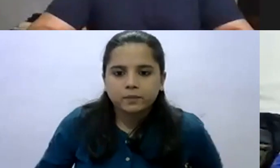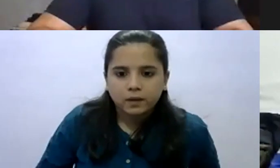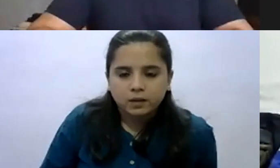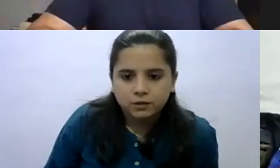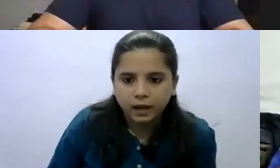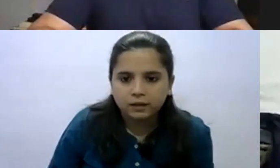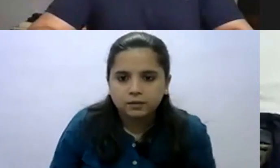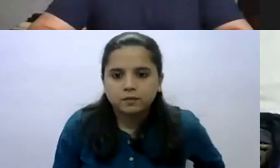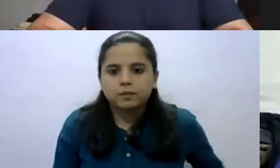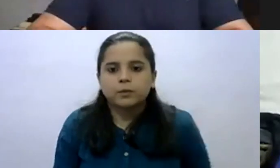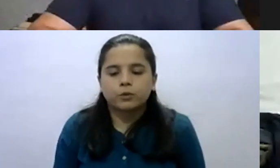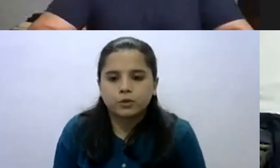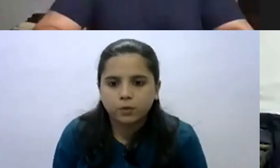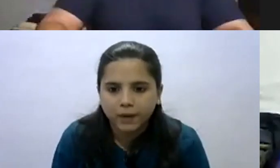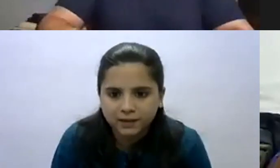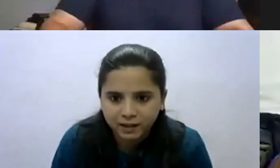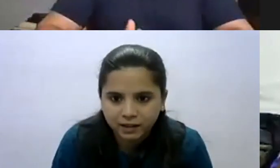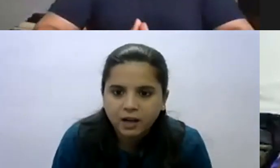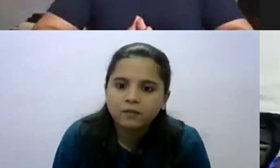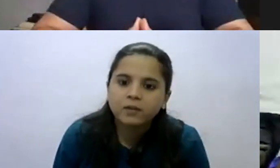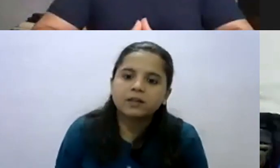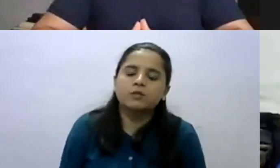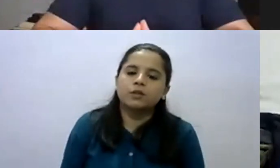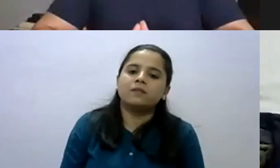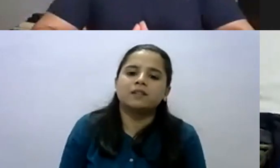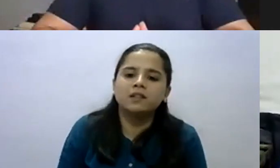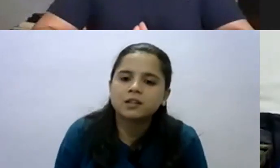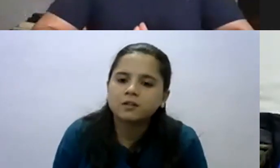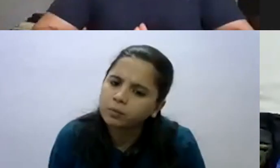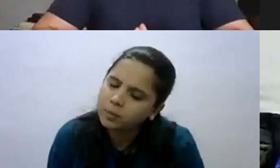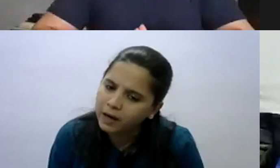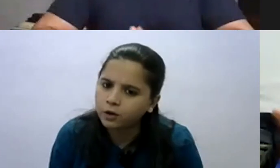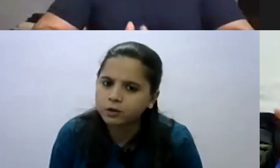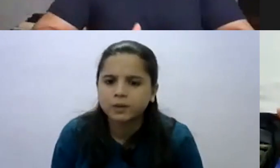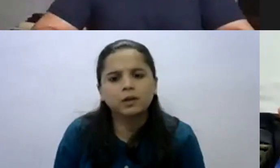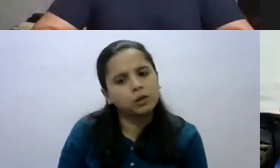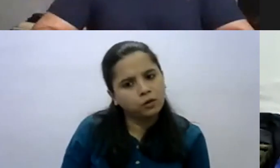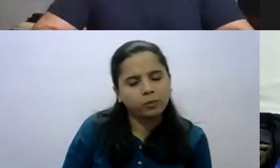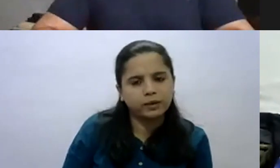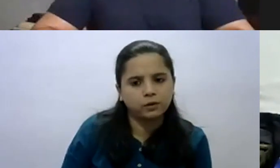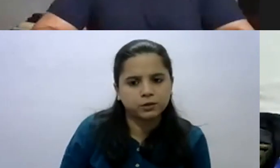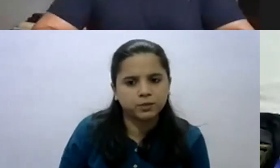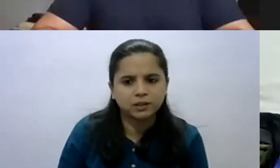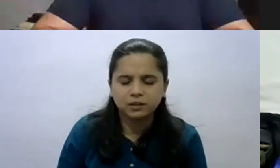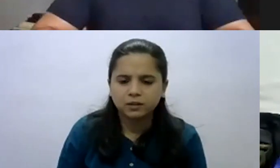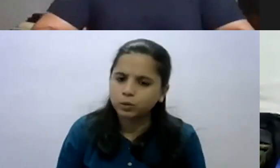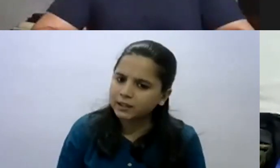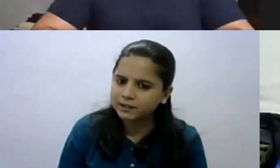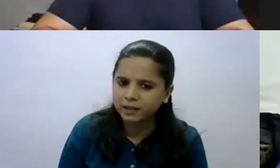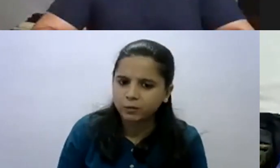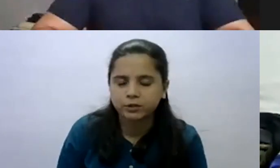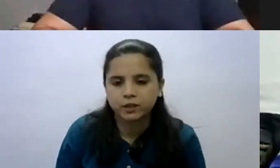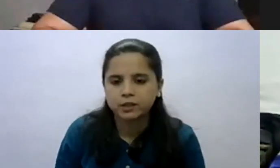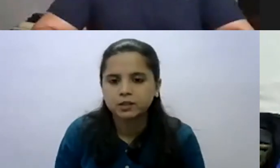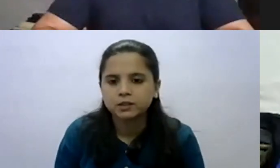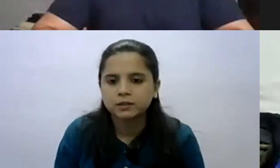Okay. And one more question from my side. Whether I should get vaccinated from the private hospital or the government hospital? Both are